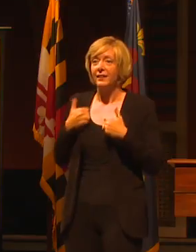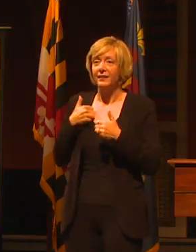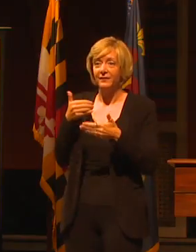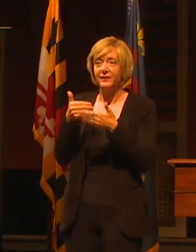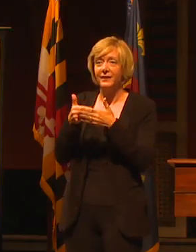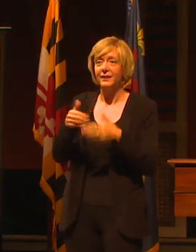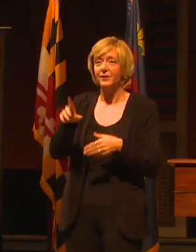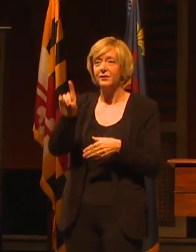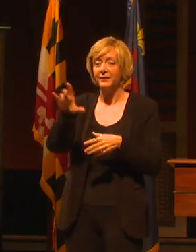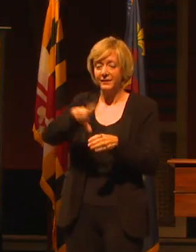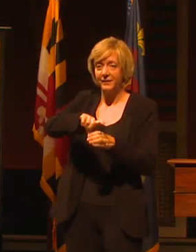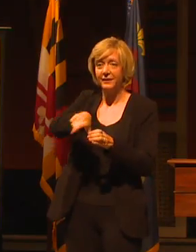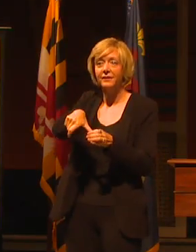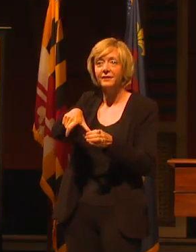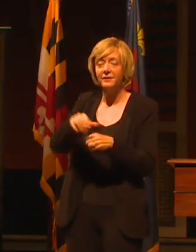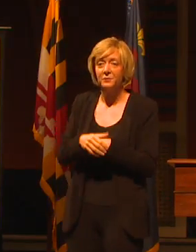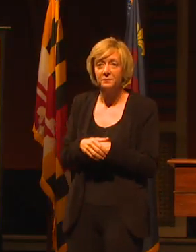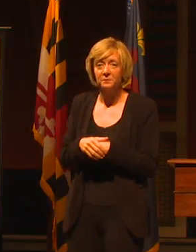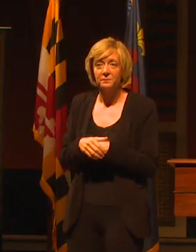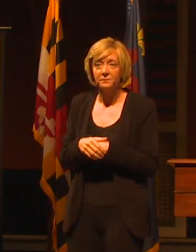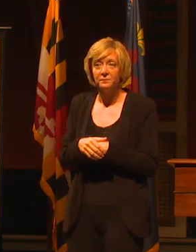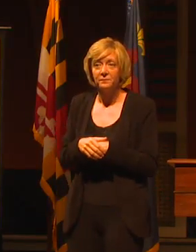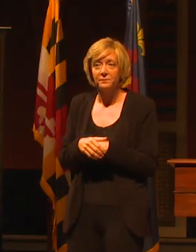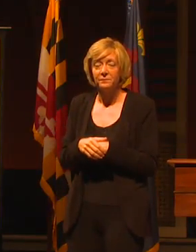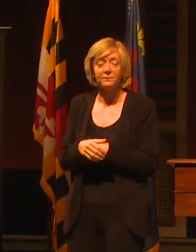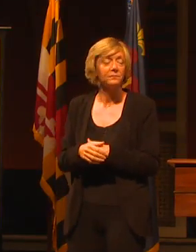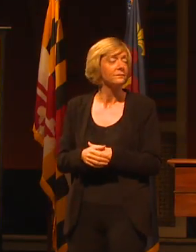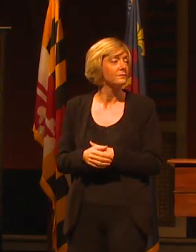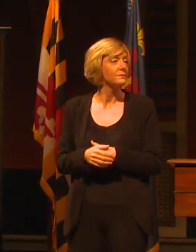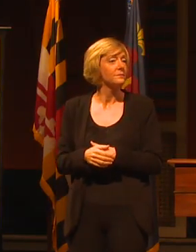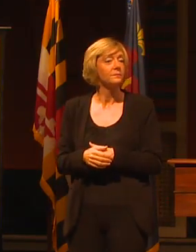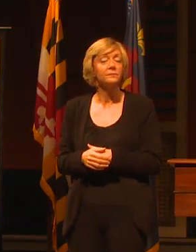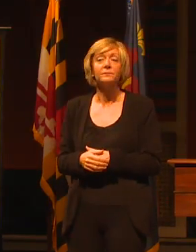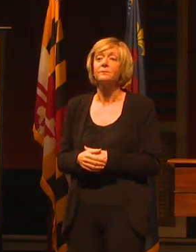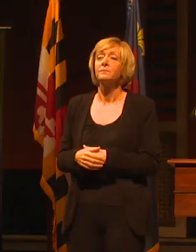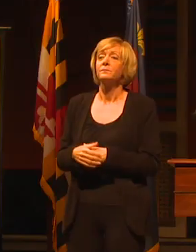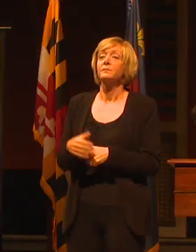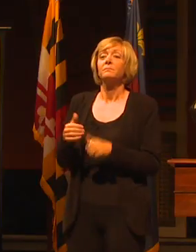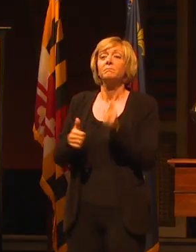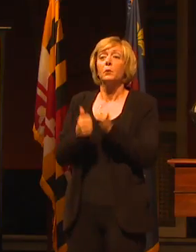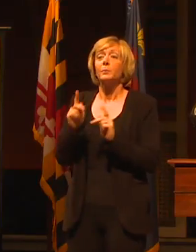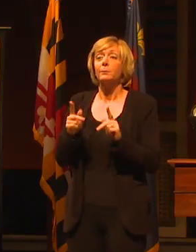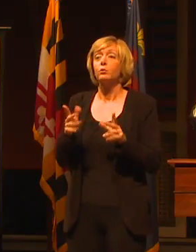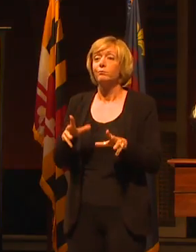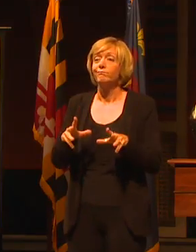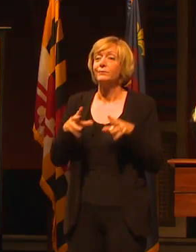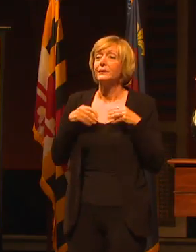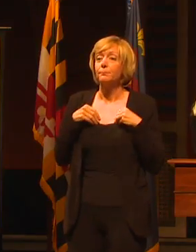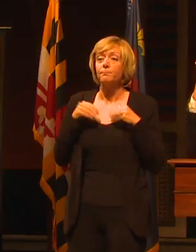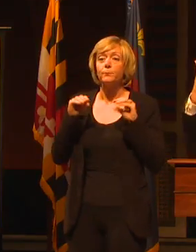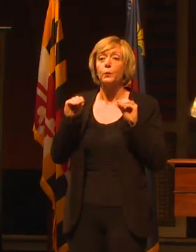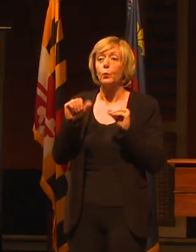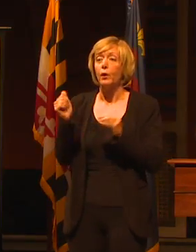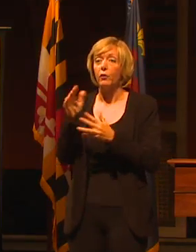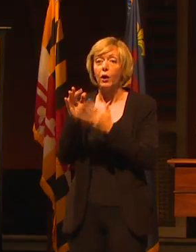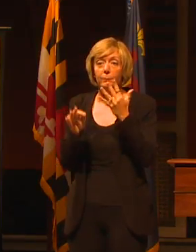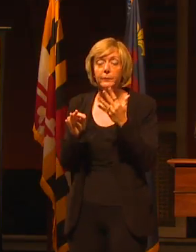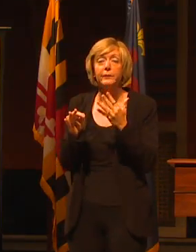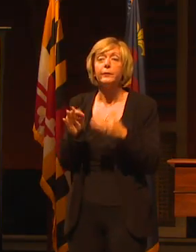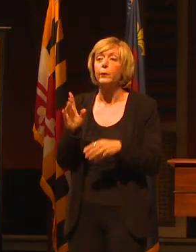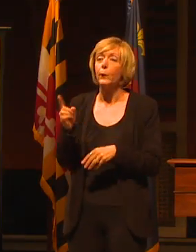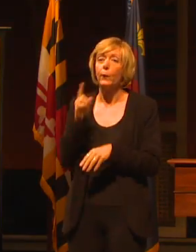region and, in fact, in many places across the state, and are resigned to the fact that that's the only option, that we are always